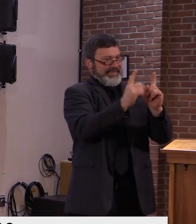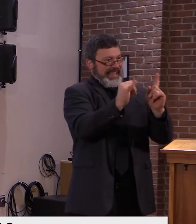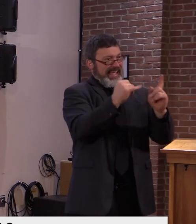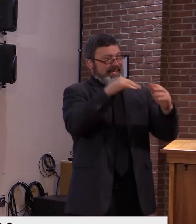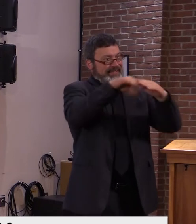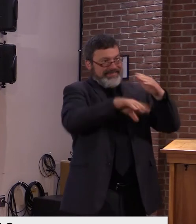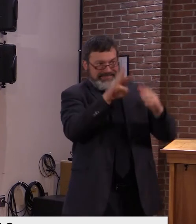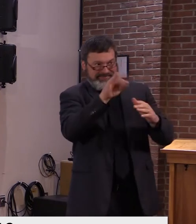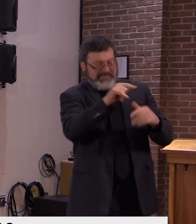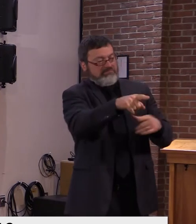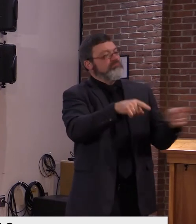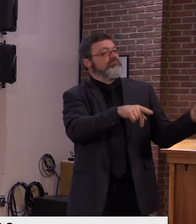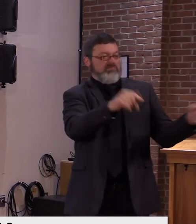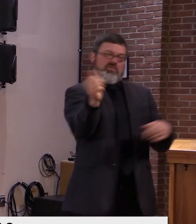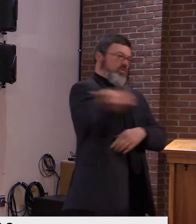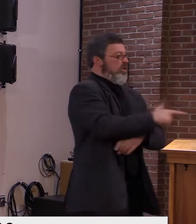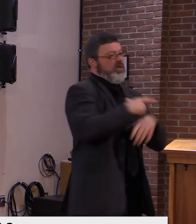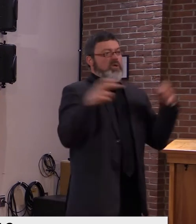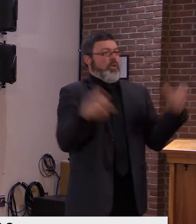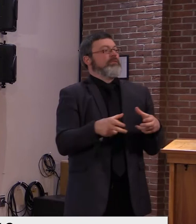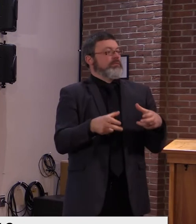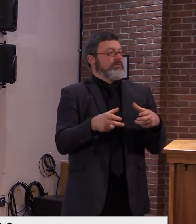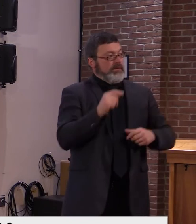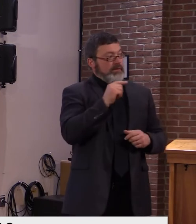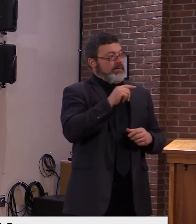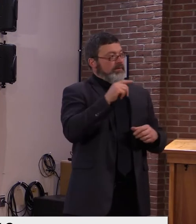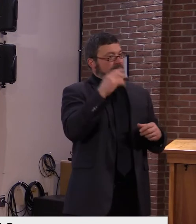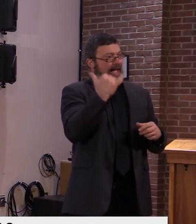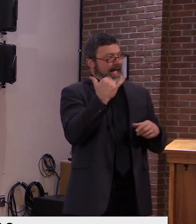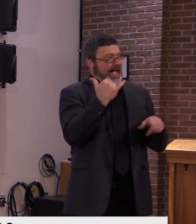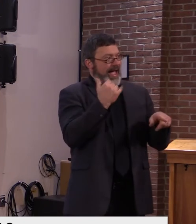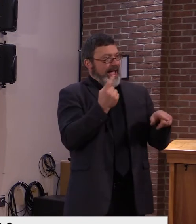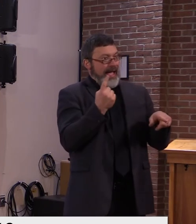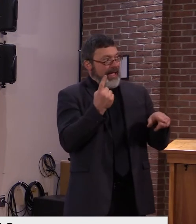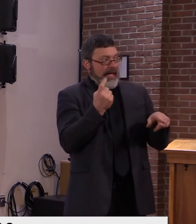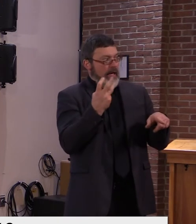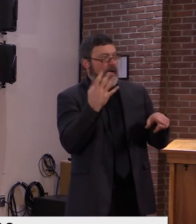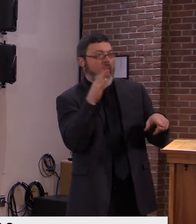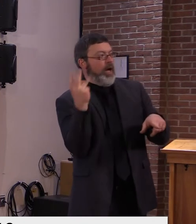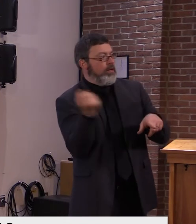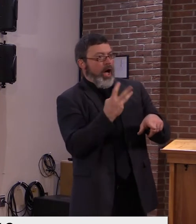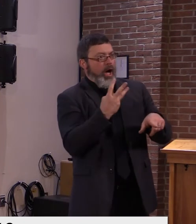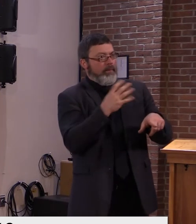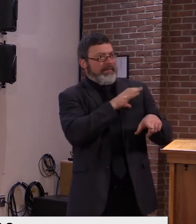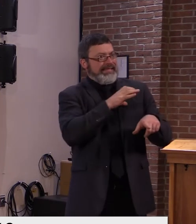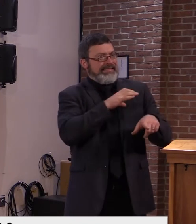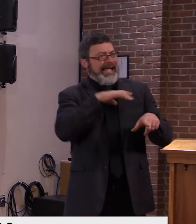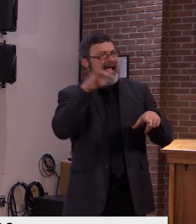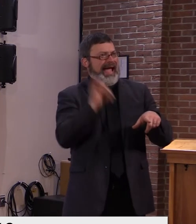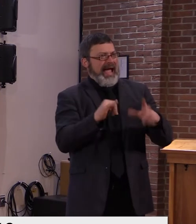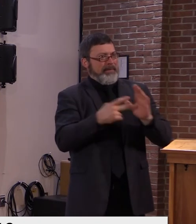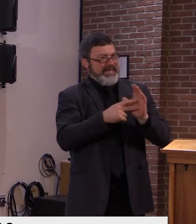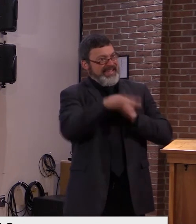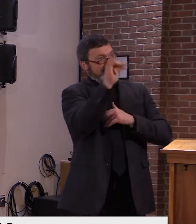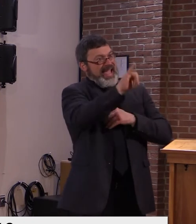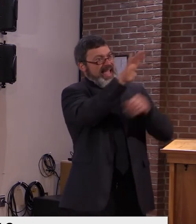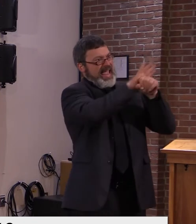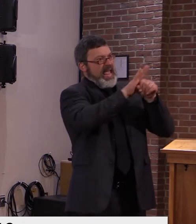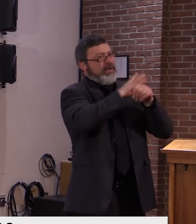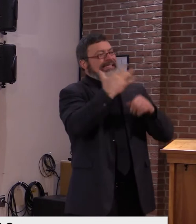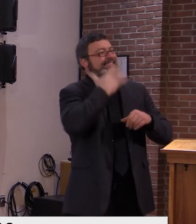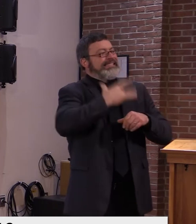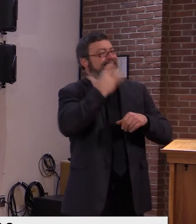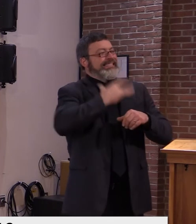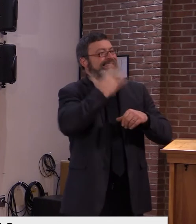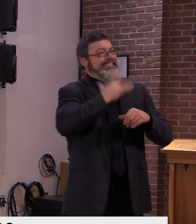that teams from other areas of the state police backfill coverage. We anticipate that those folks will have reached